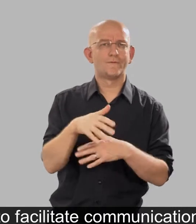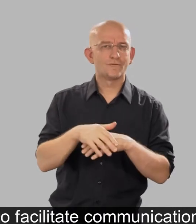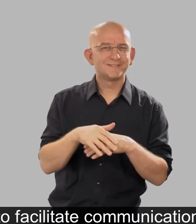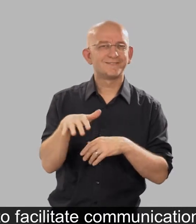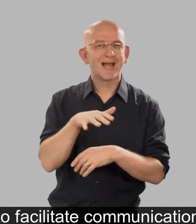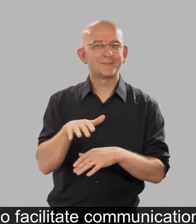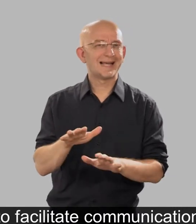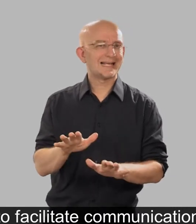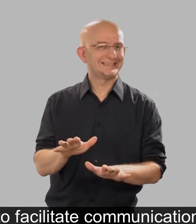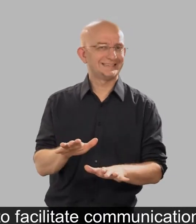communication.